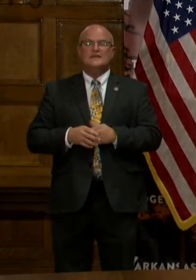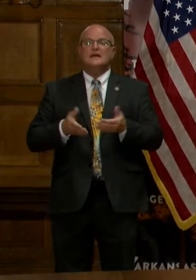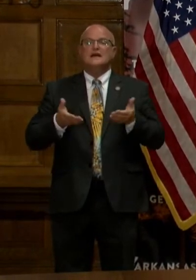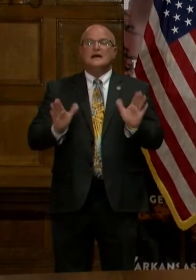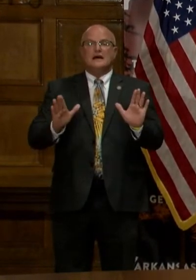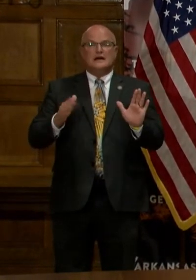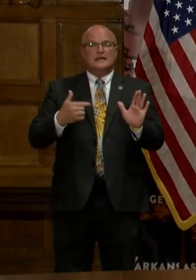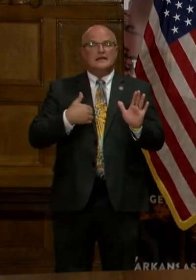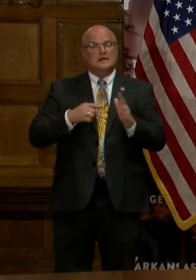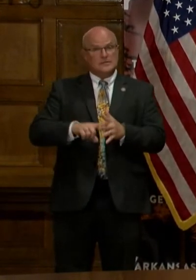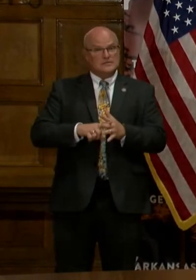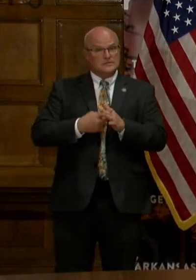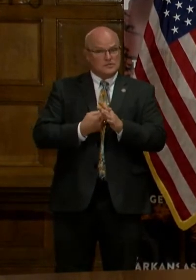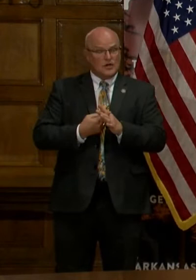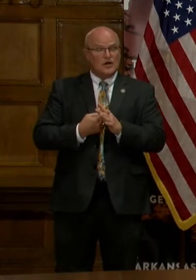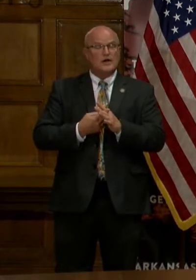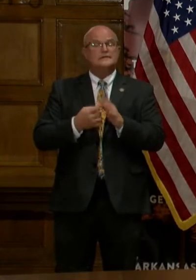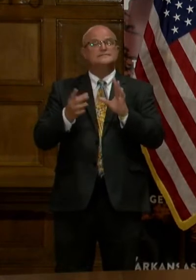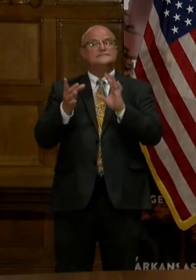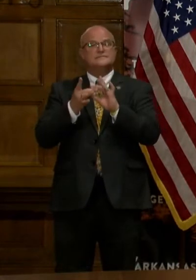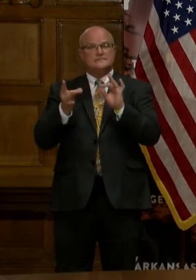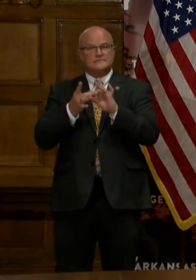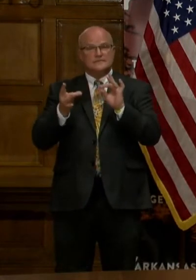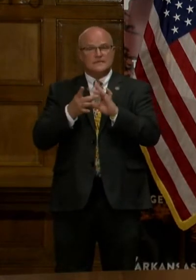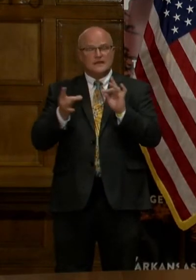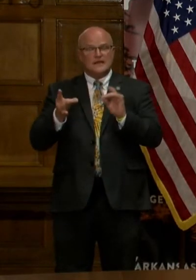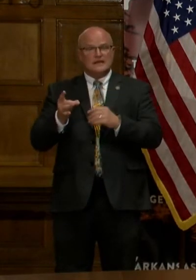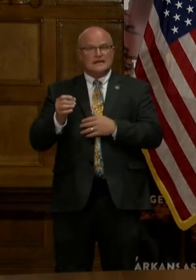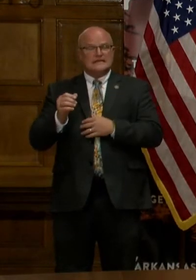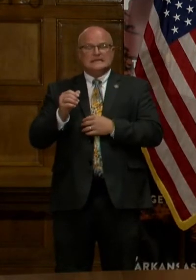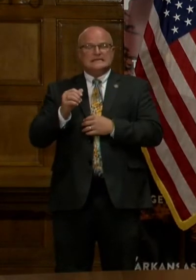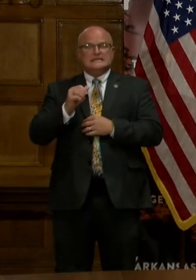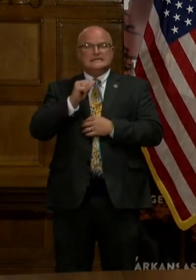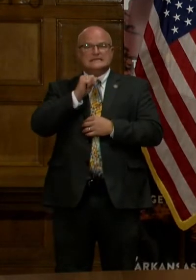Let me start off by saying there's not